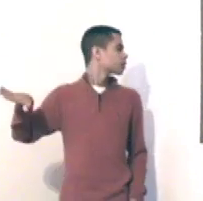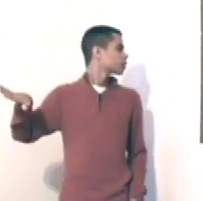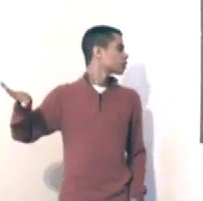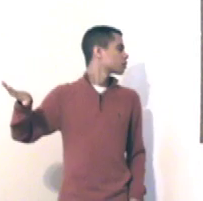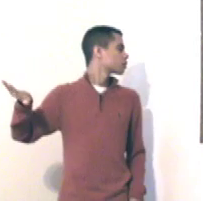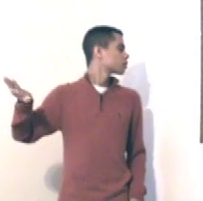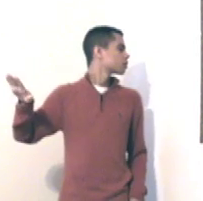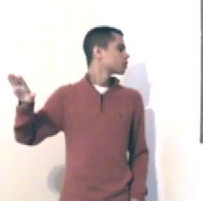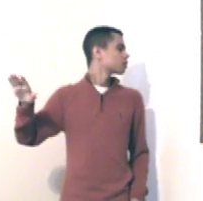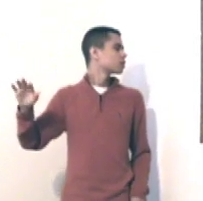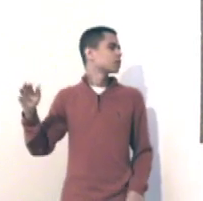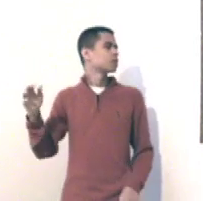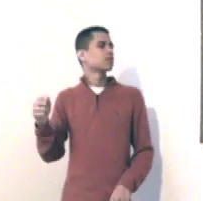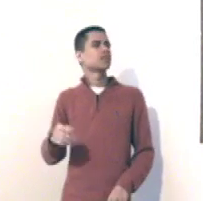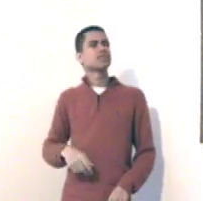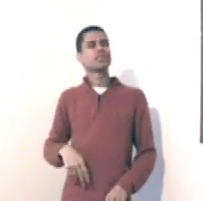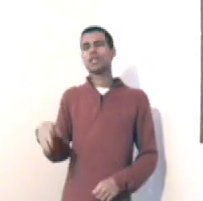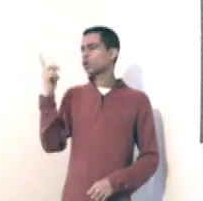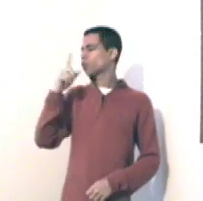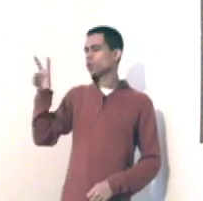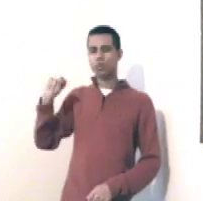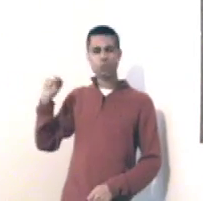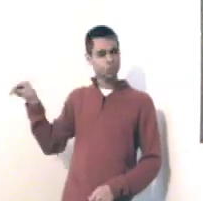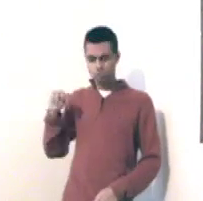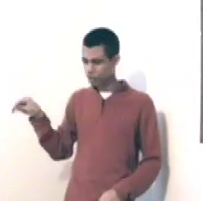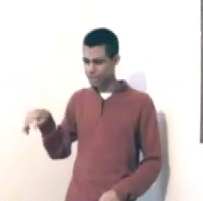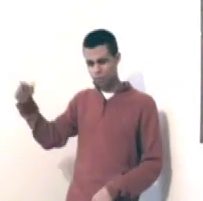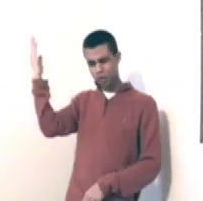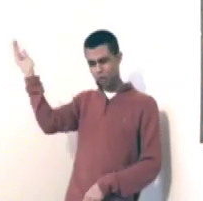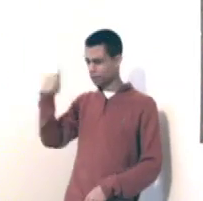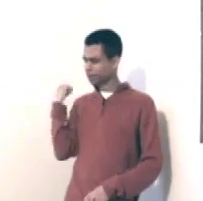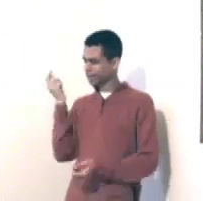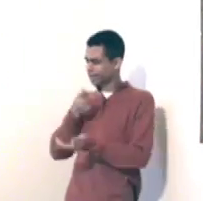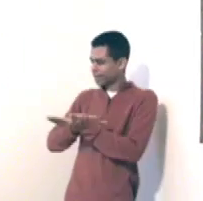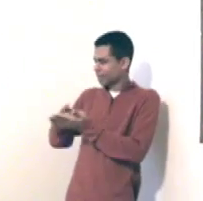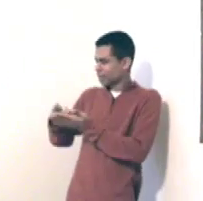forsake. No, he won't fail.